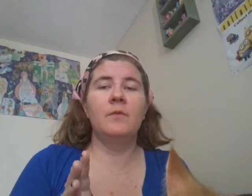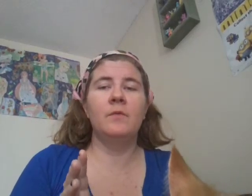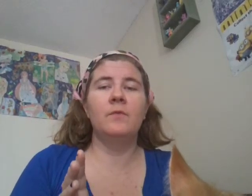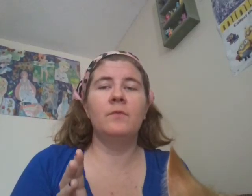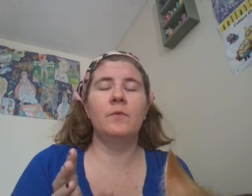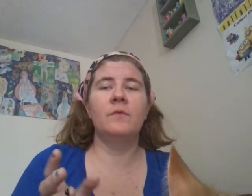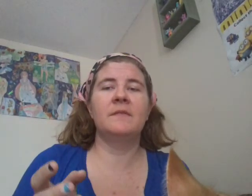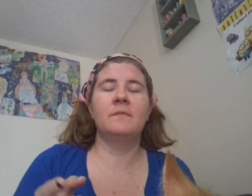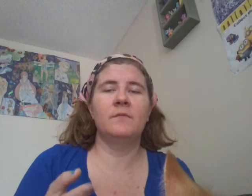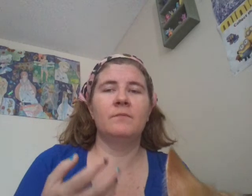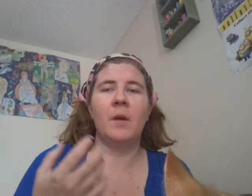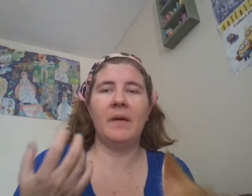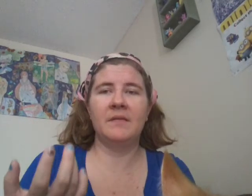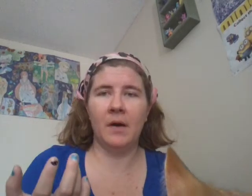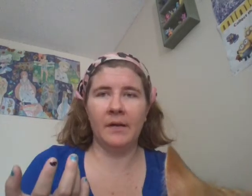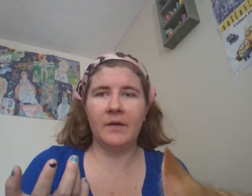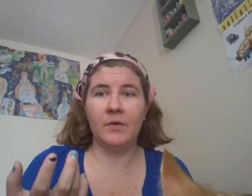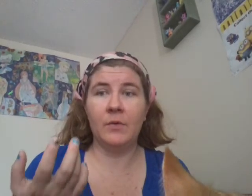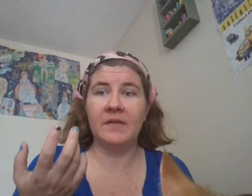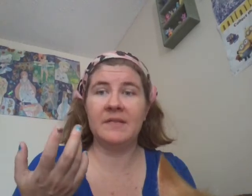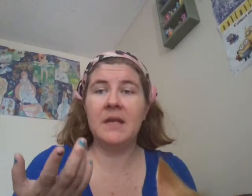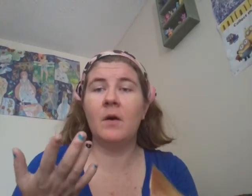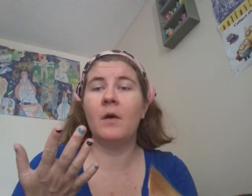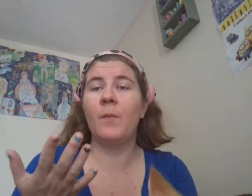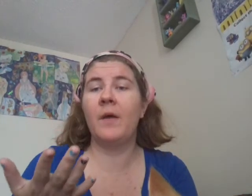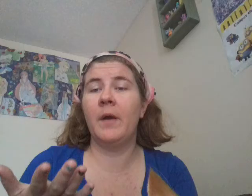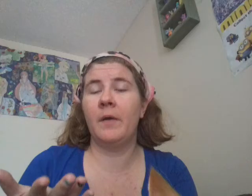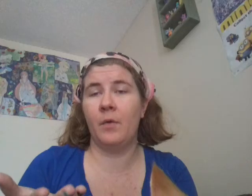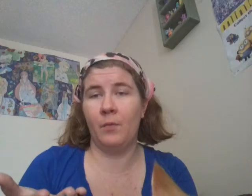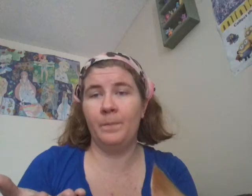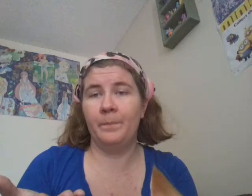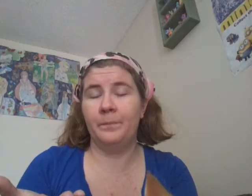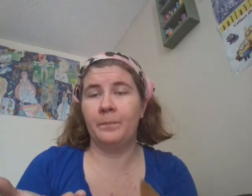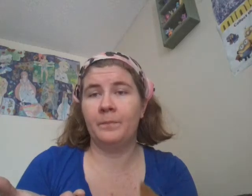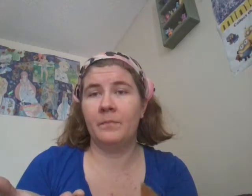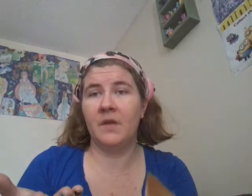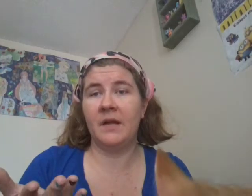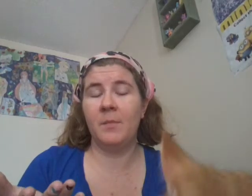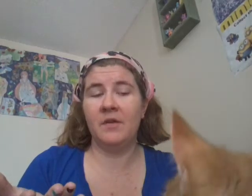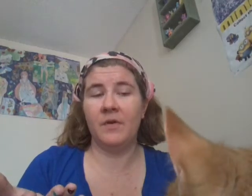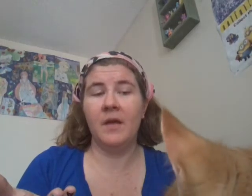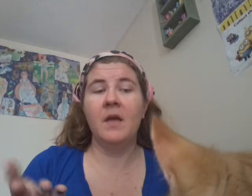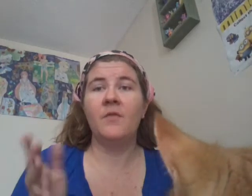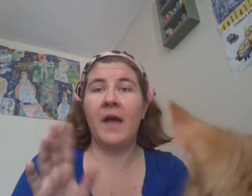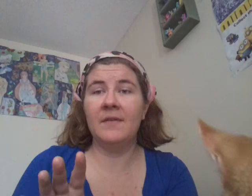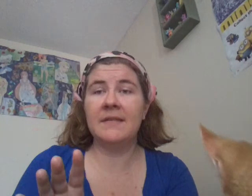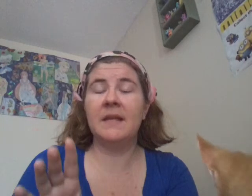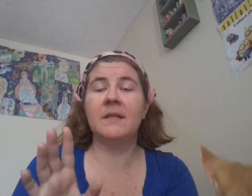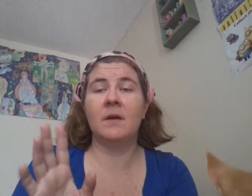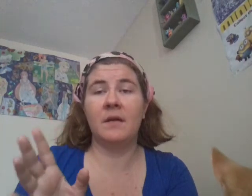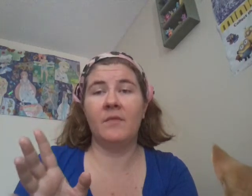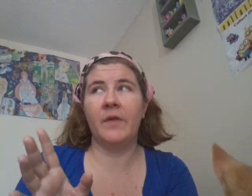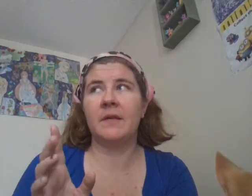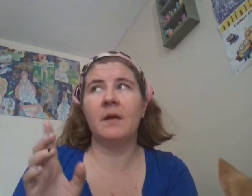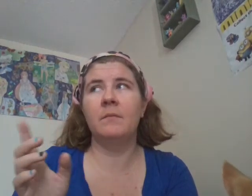Anybody who's a pentaholic who has seen On My Way Home, the documentary, if you haven't seen it, it's on Netflix. I